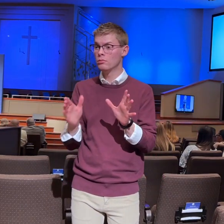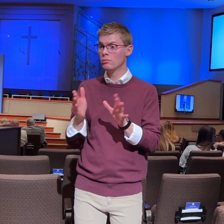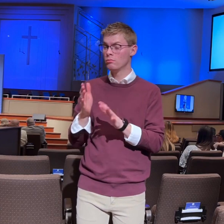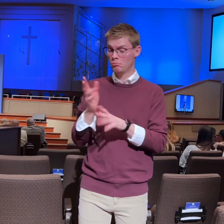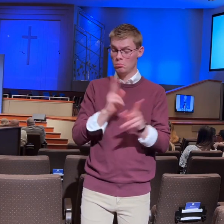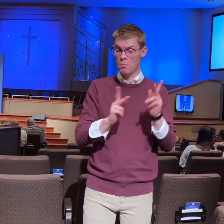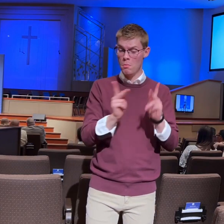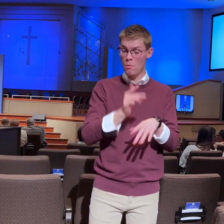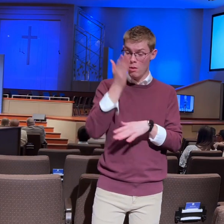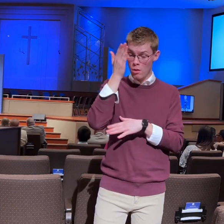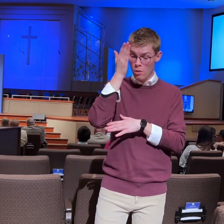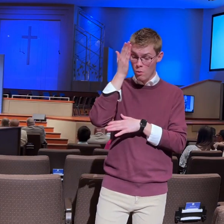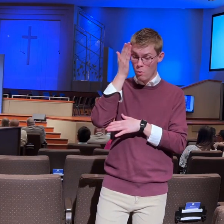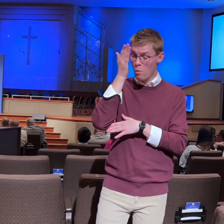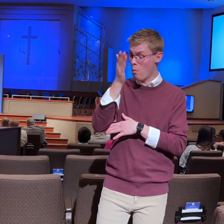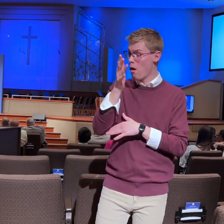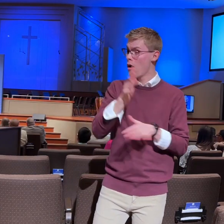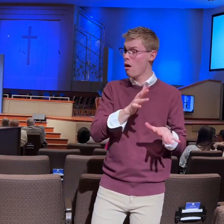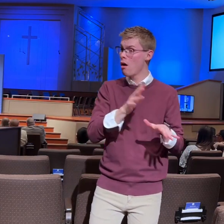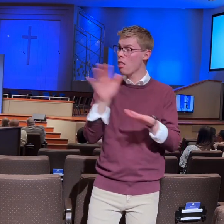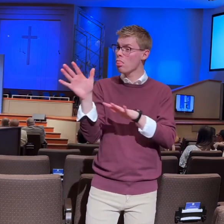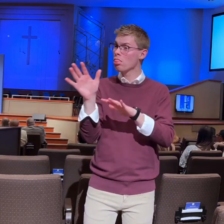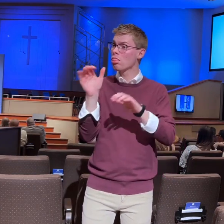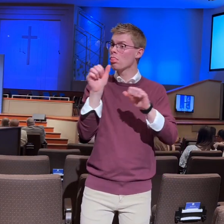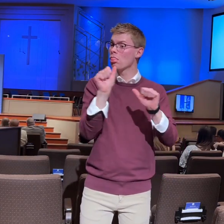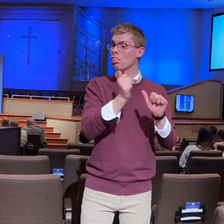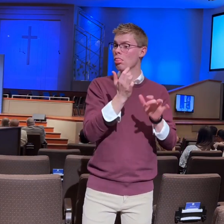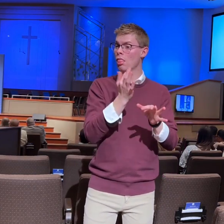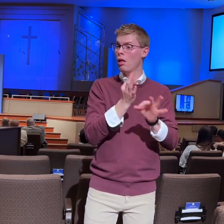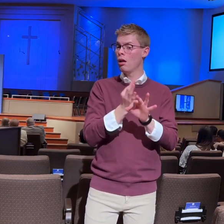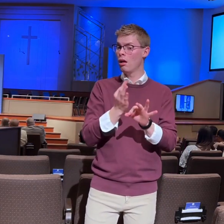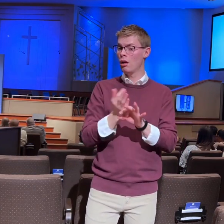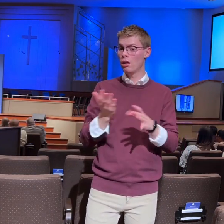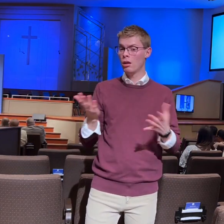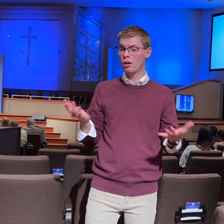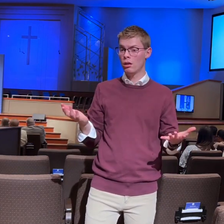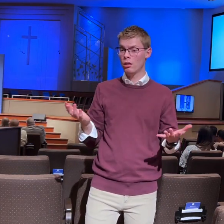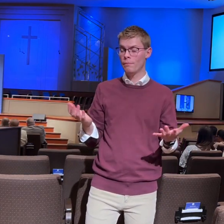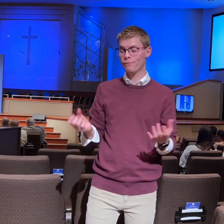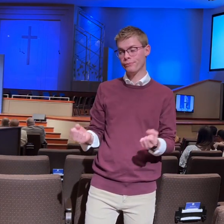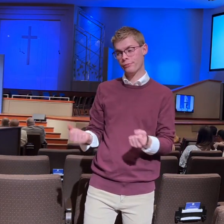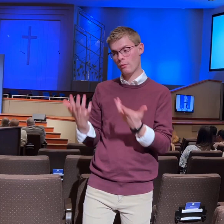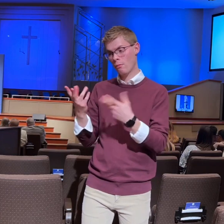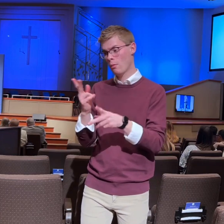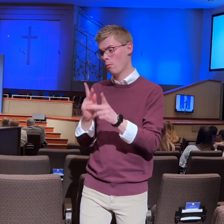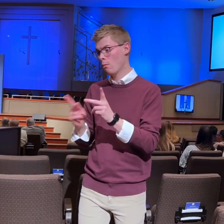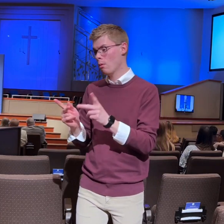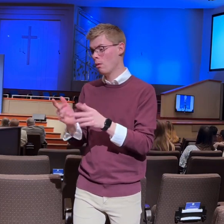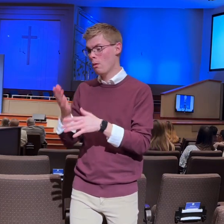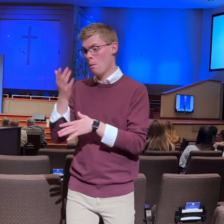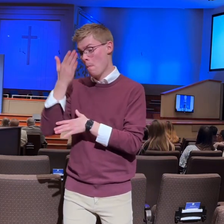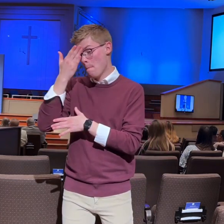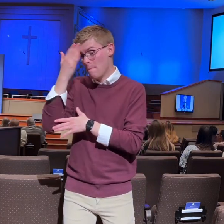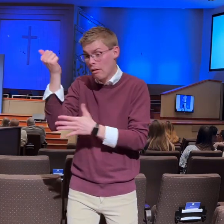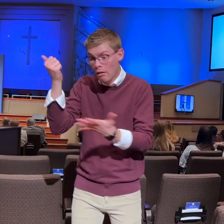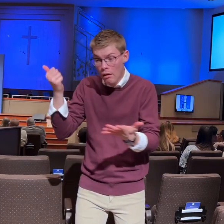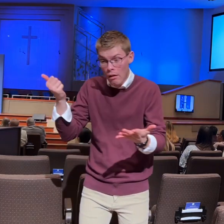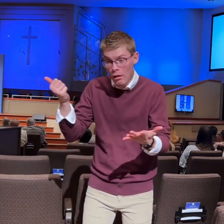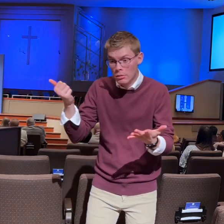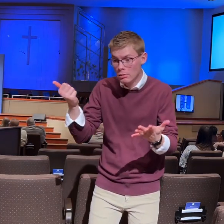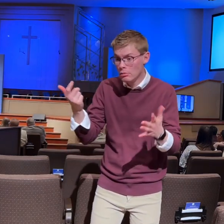Now, there are some people who stop coming to church for a while, and they're going through a trial. They're going through sickness. They're going through a work schedule.